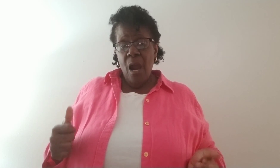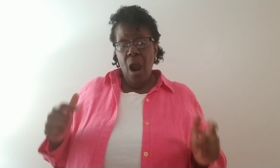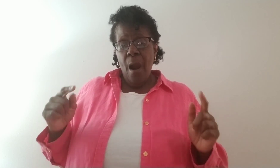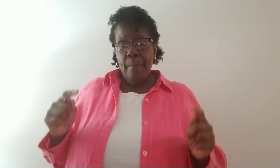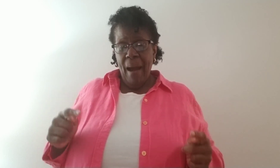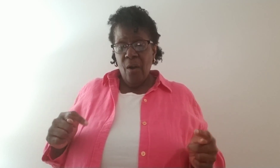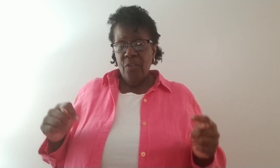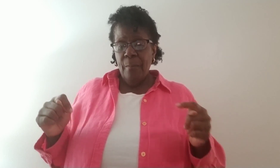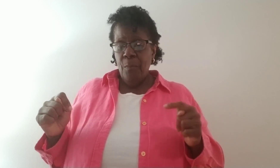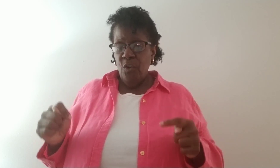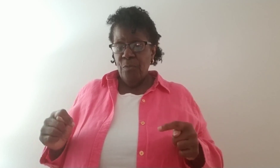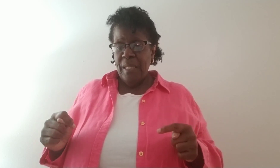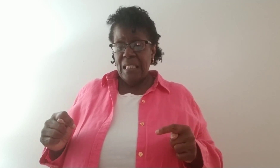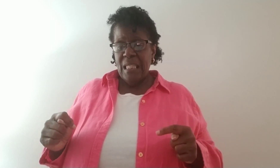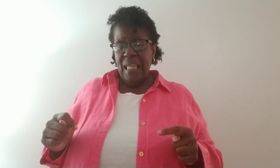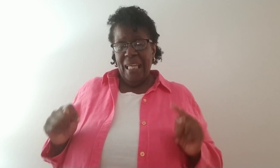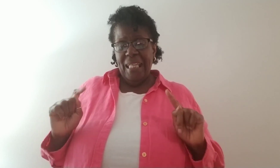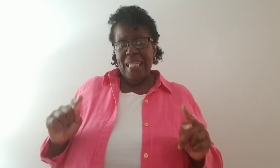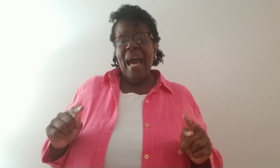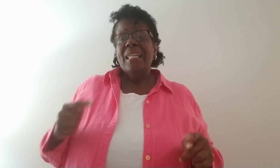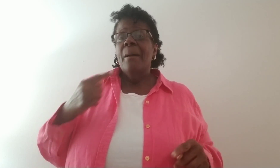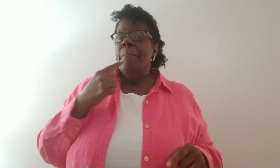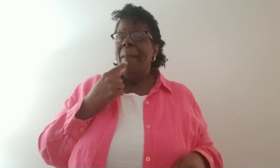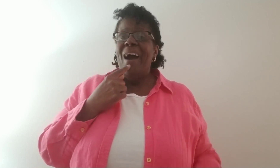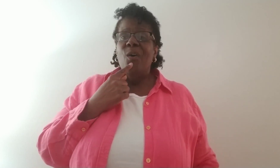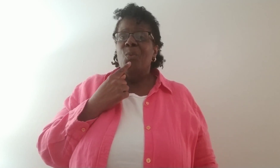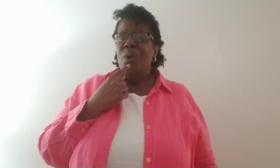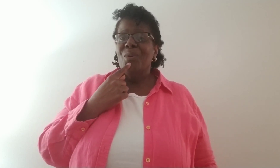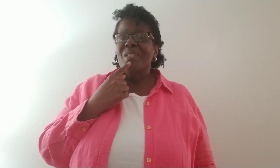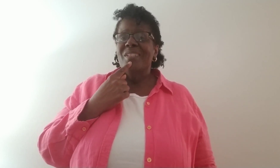are mouth movements, not mouth words. So